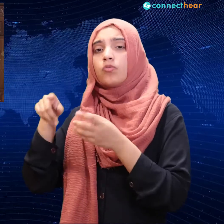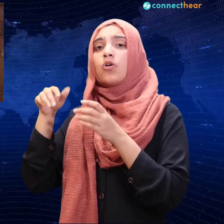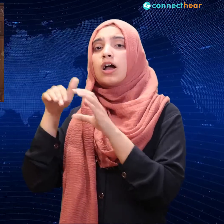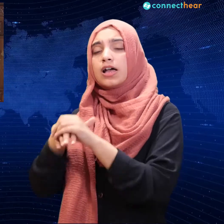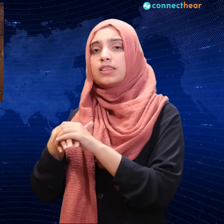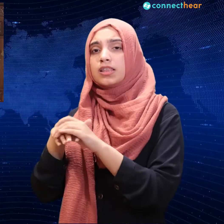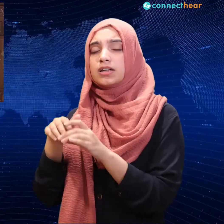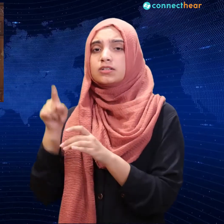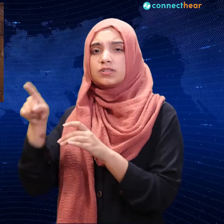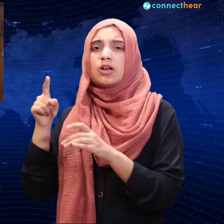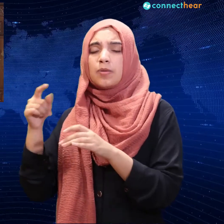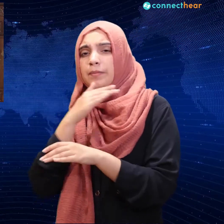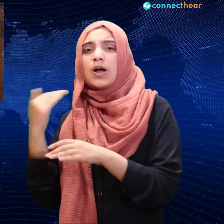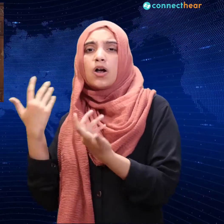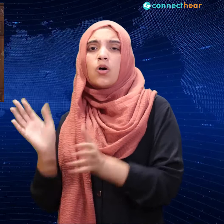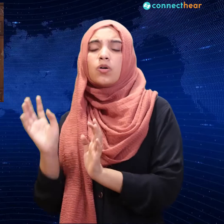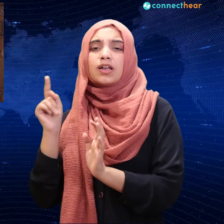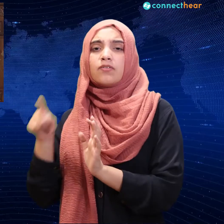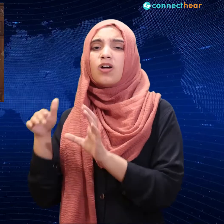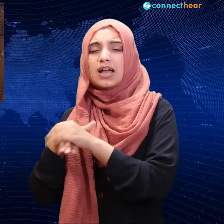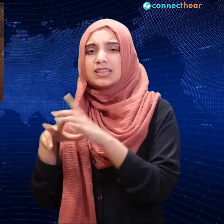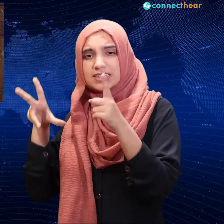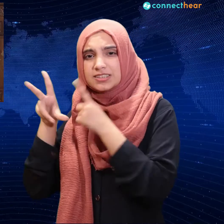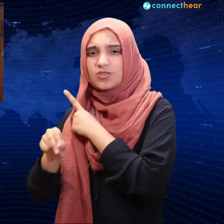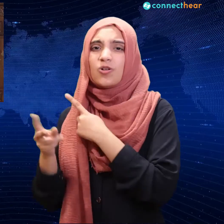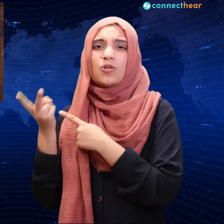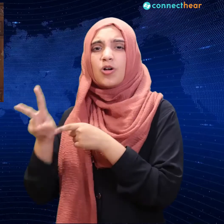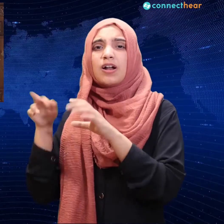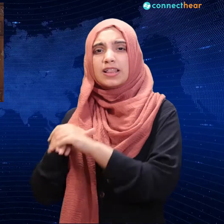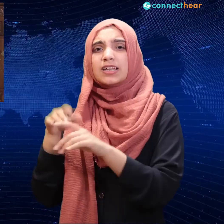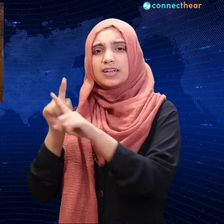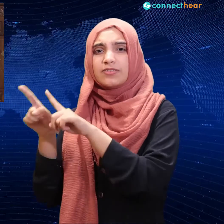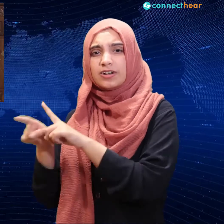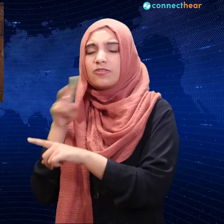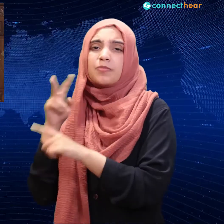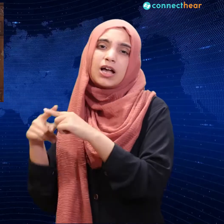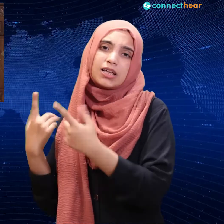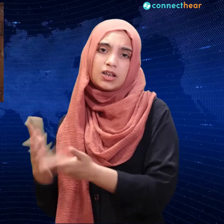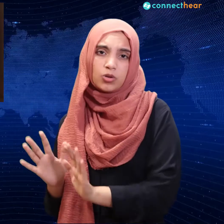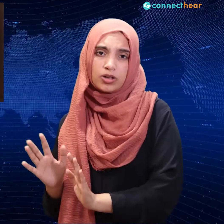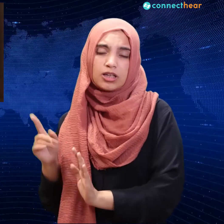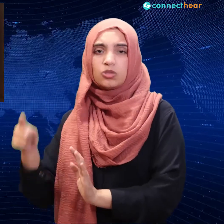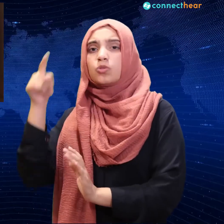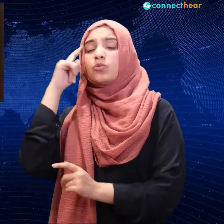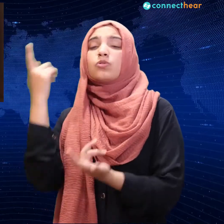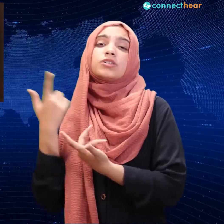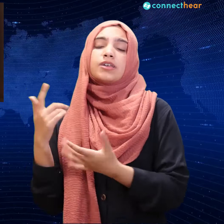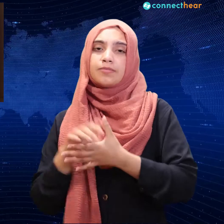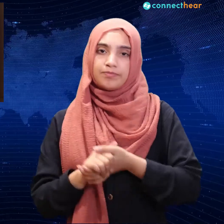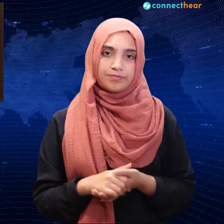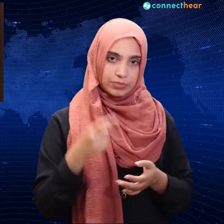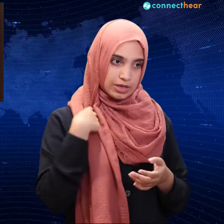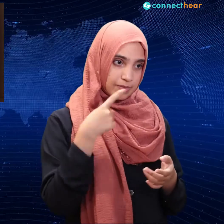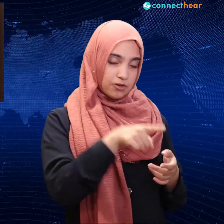Muqaddam, died after being allegedly tortured and killed by an acquaintance. What's your response to that case? I'm following that